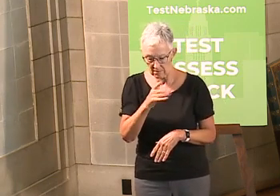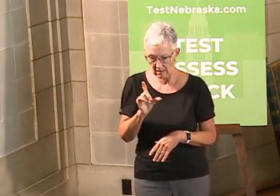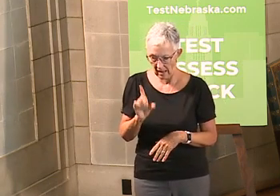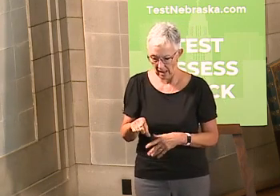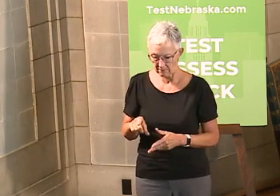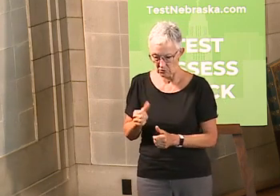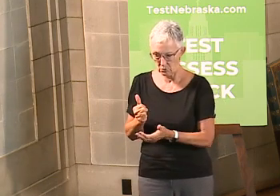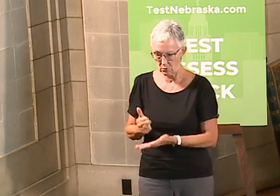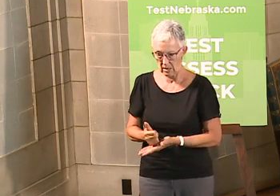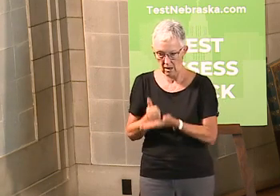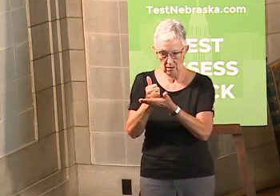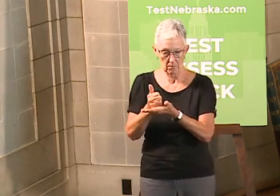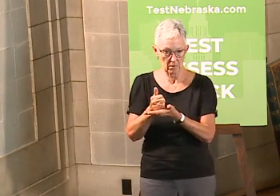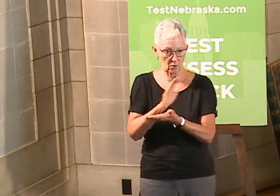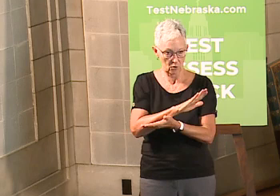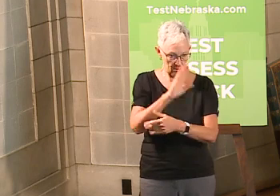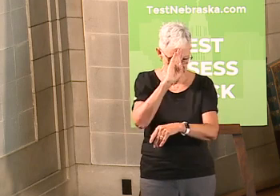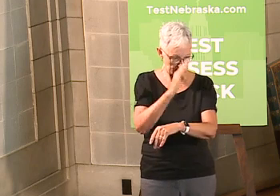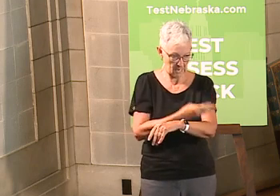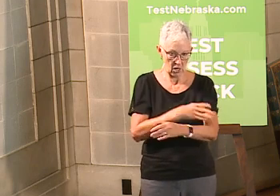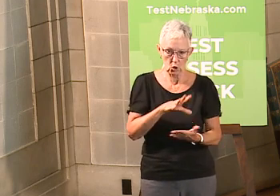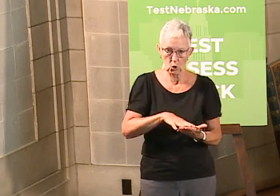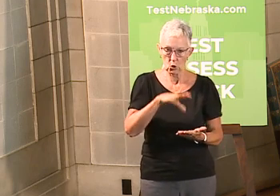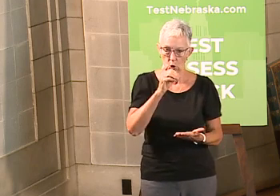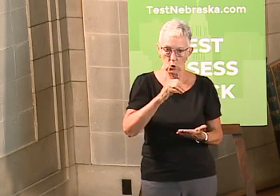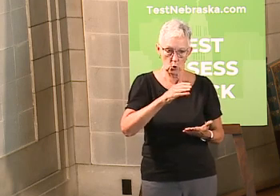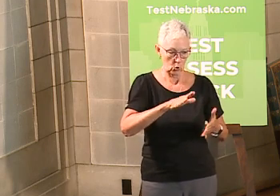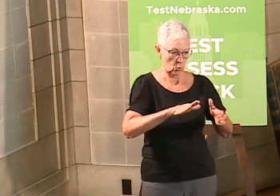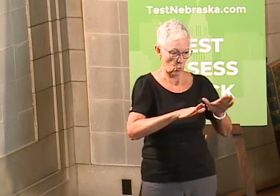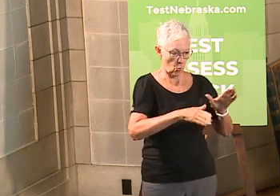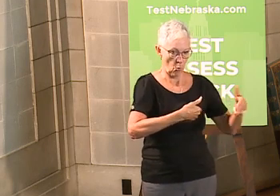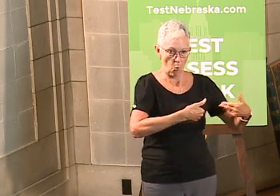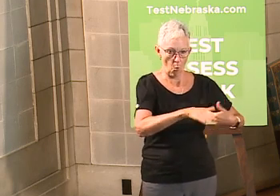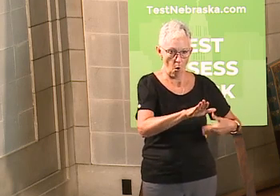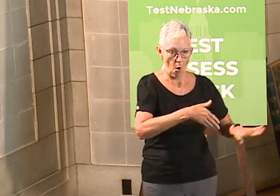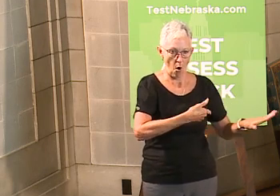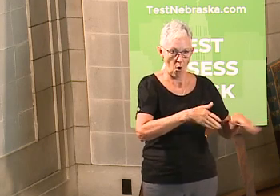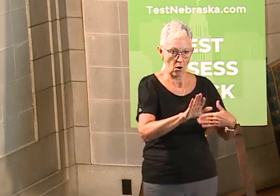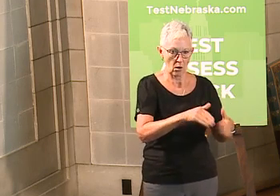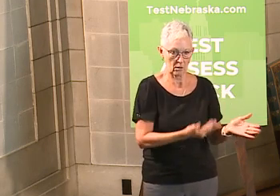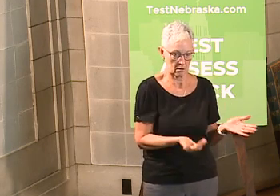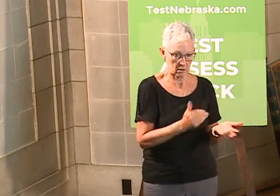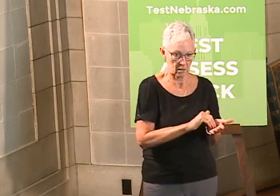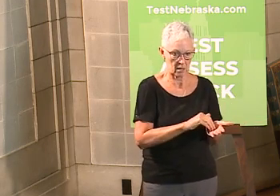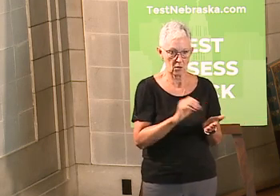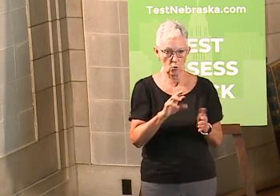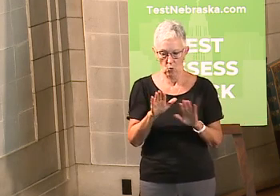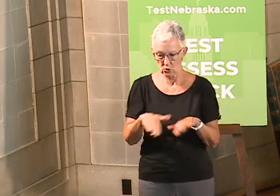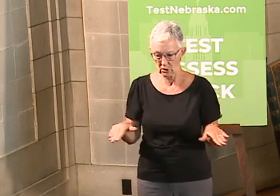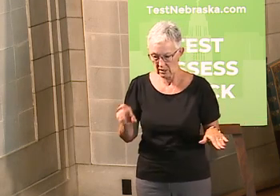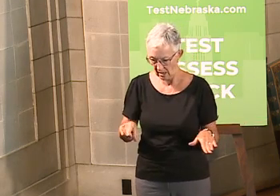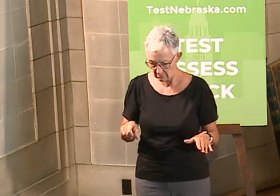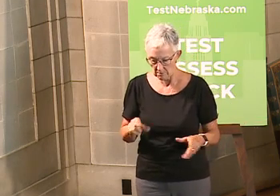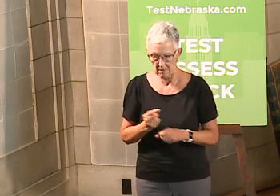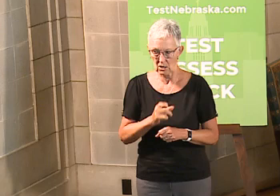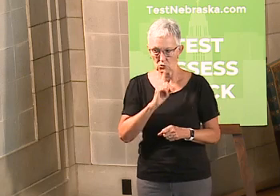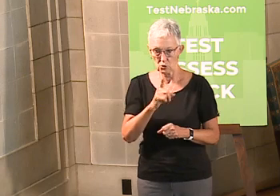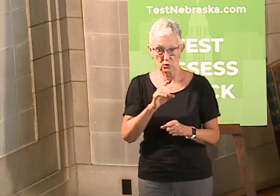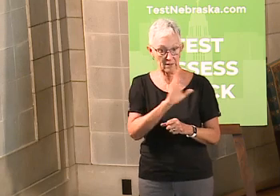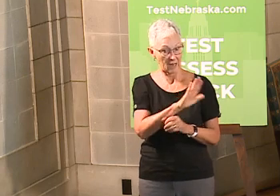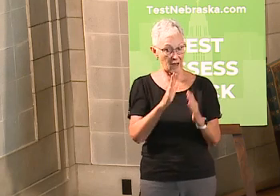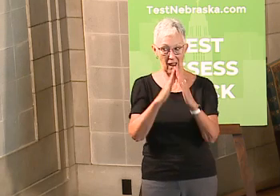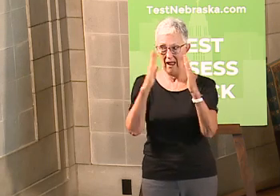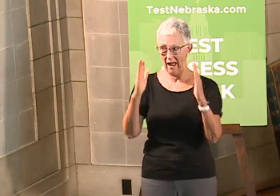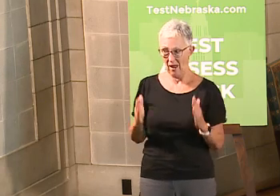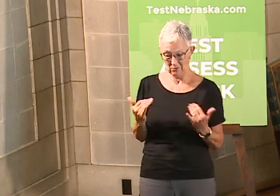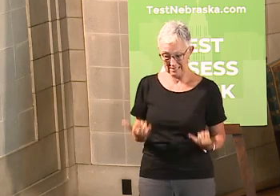learns to walk again, and the children who know to pick up their toys so dad's wheelchair can get through. The loved ones who they